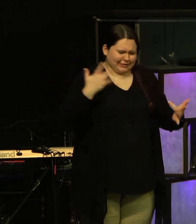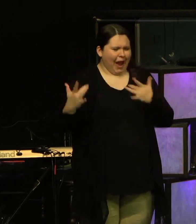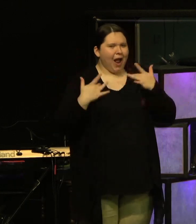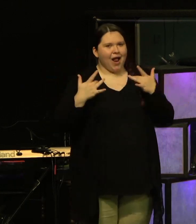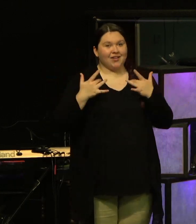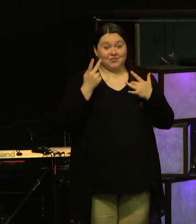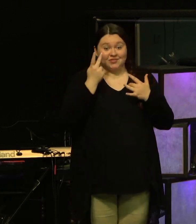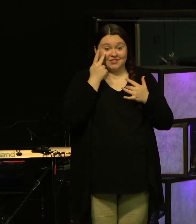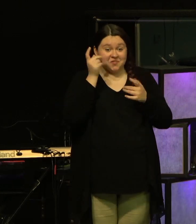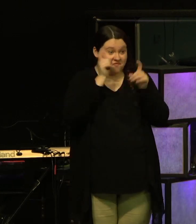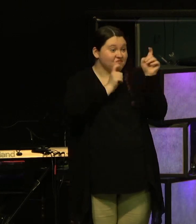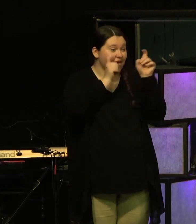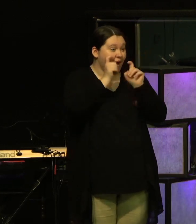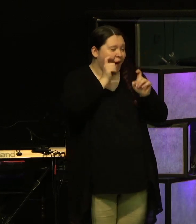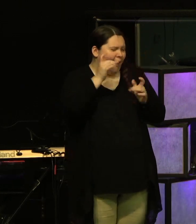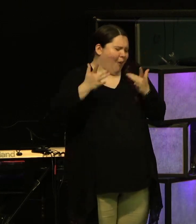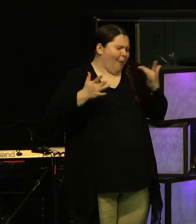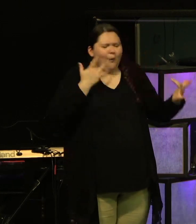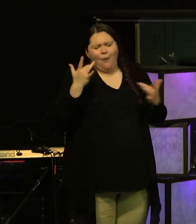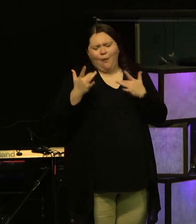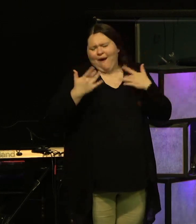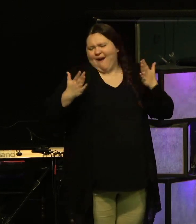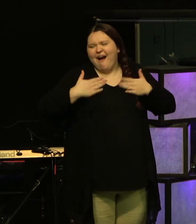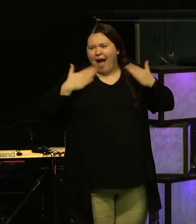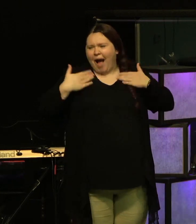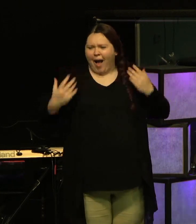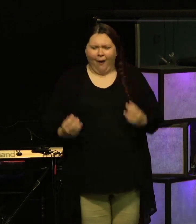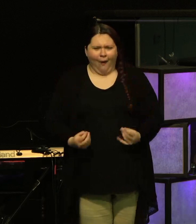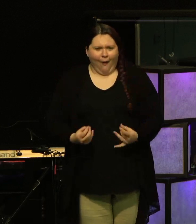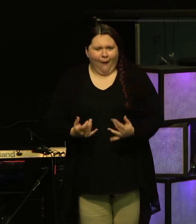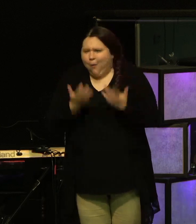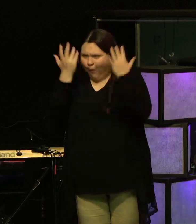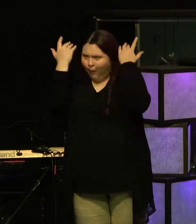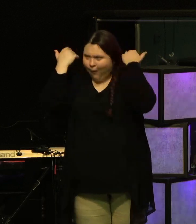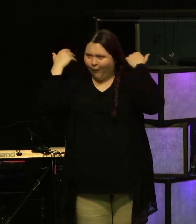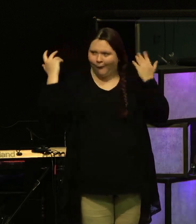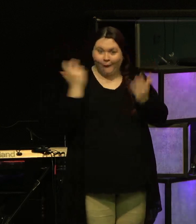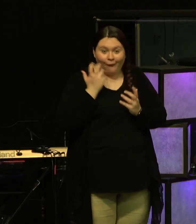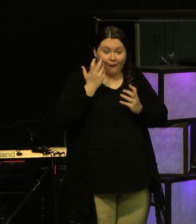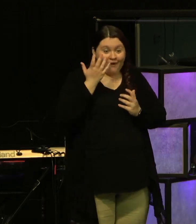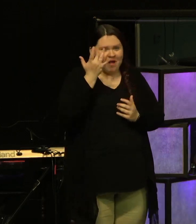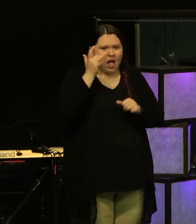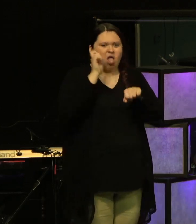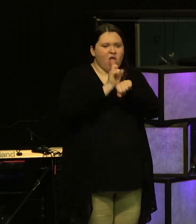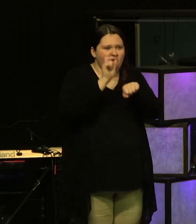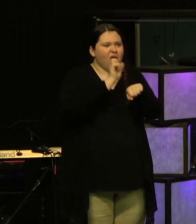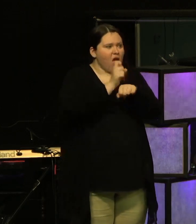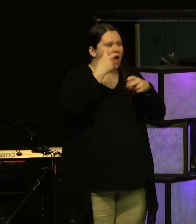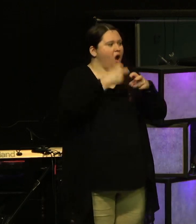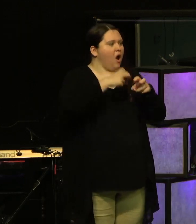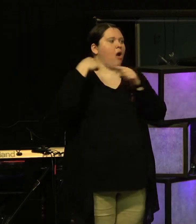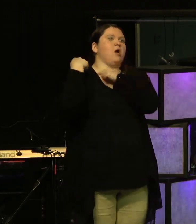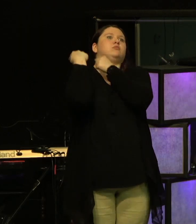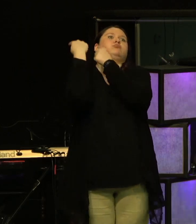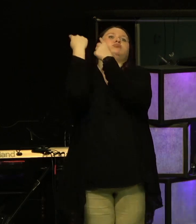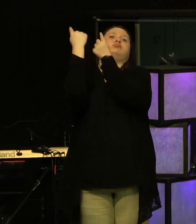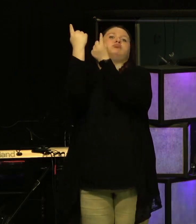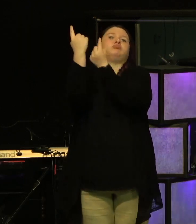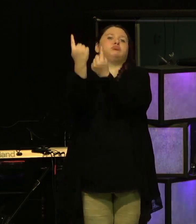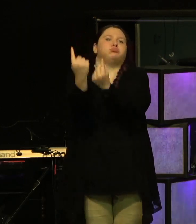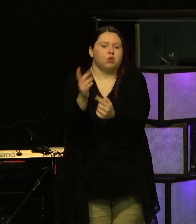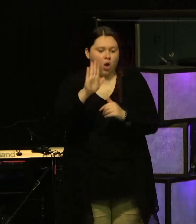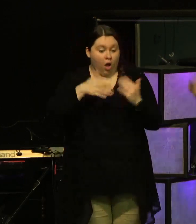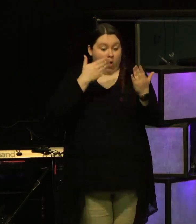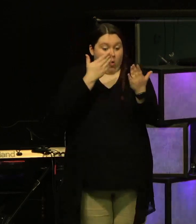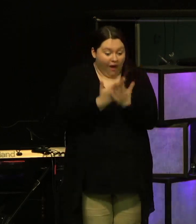see it in their faces there. Everybody's just happy and exuberant because they've worked hard for a long time to get to this